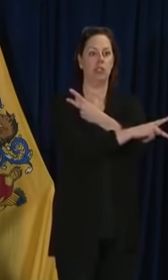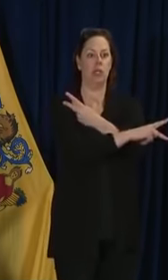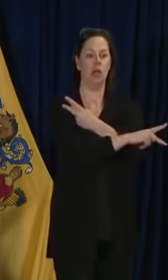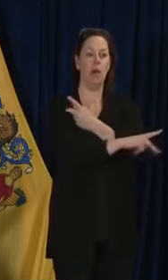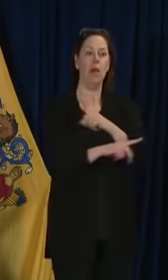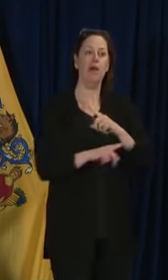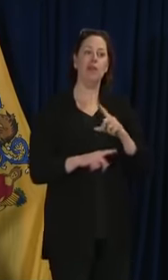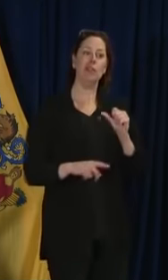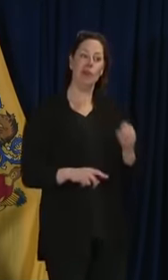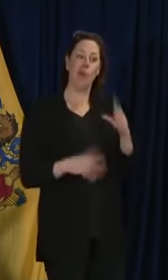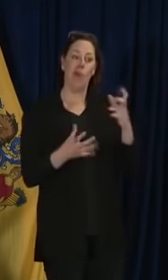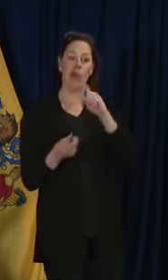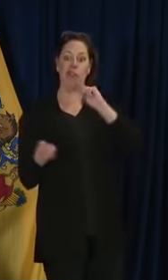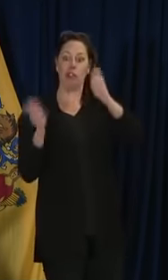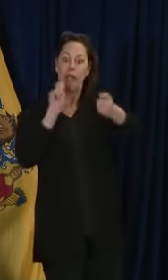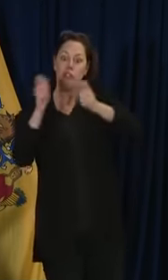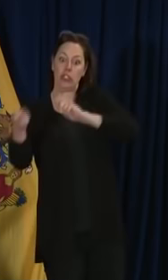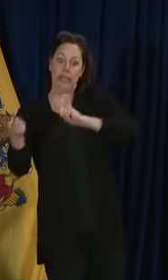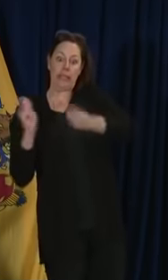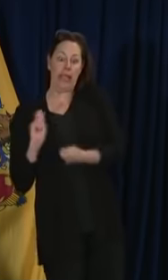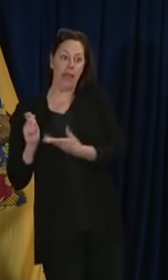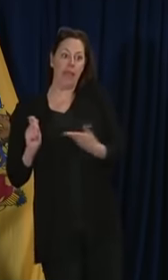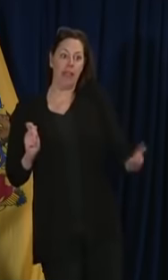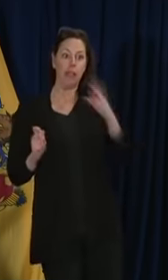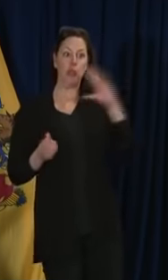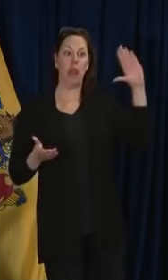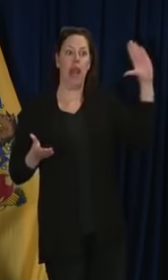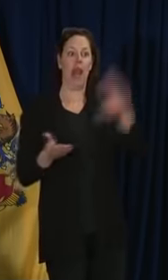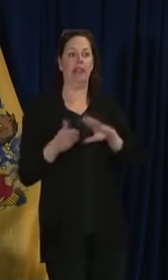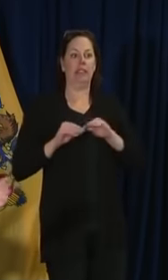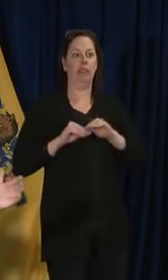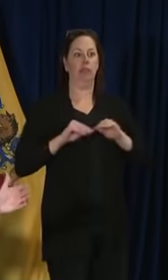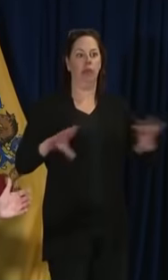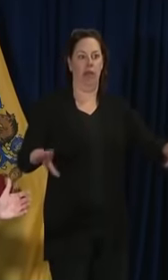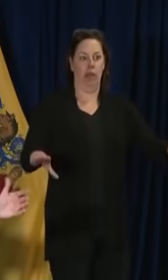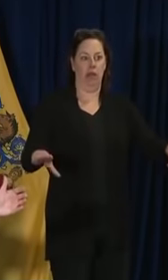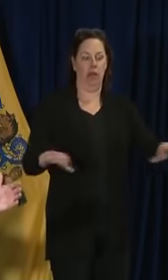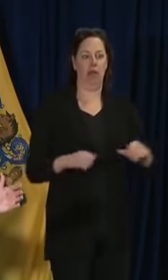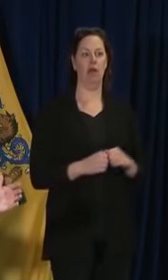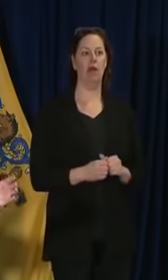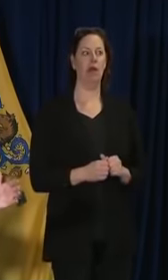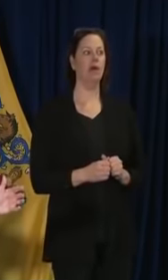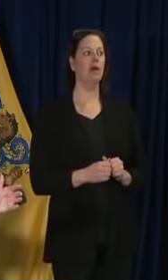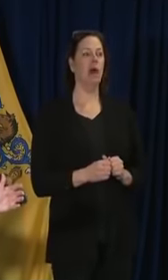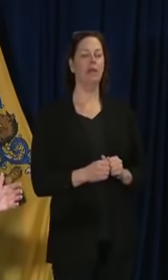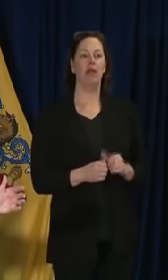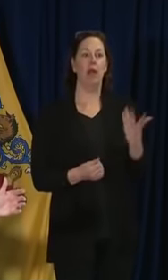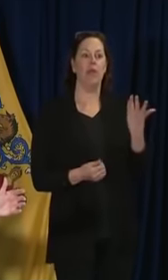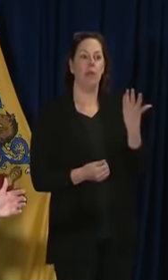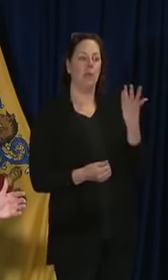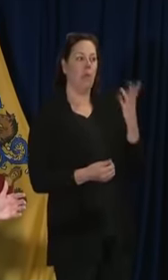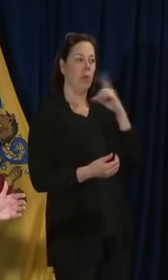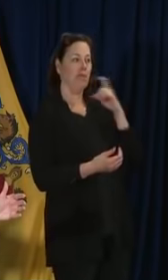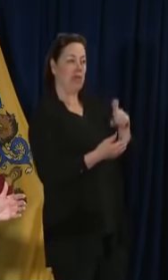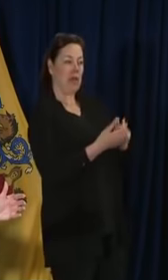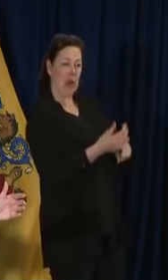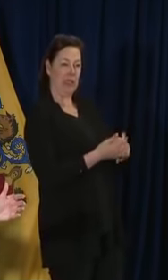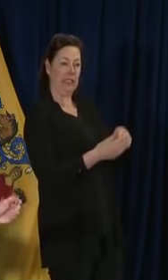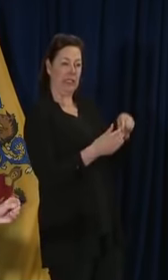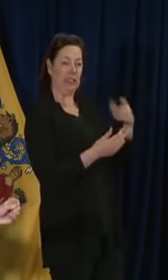usual. The amount of anecdotes that we get, everything on one end from bars you literally can't get into over the